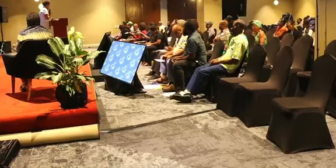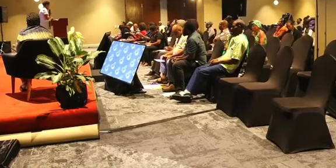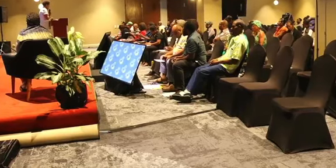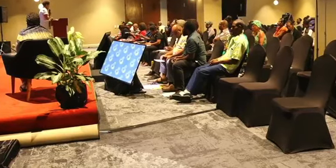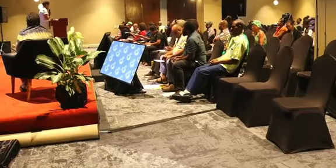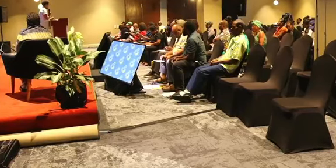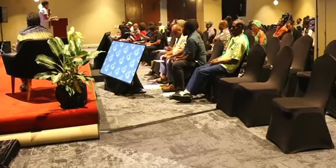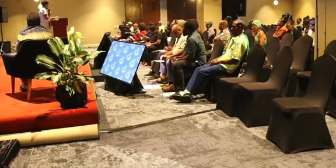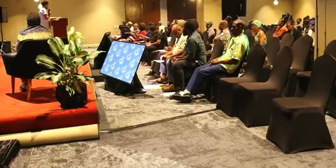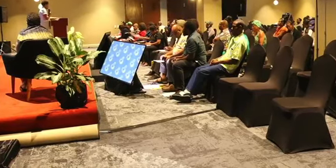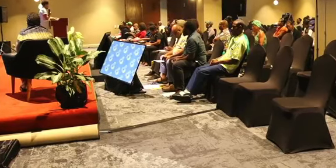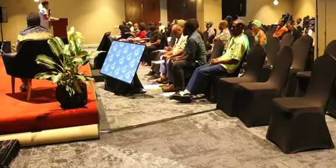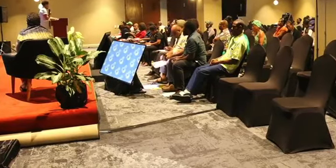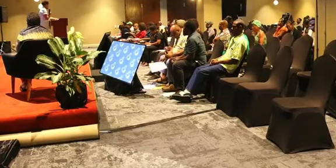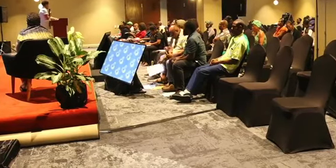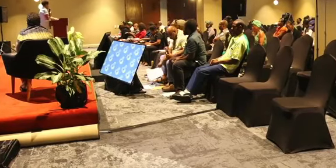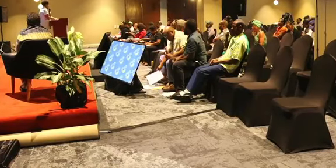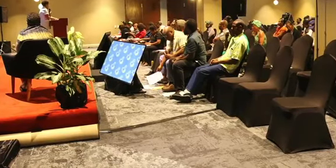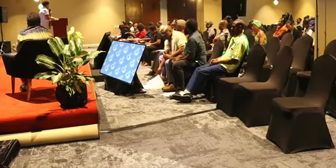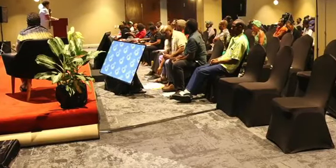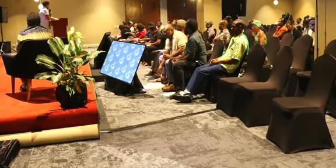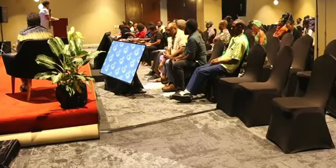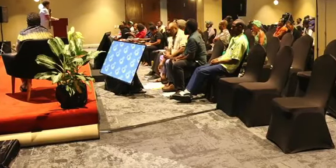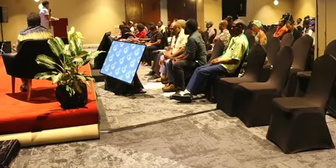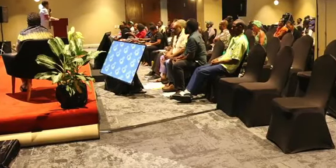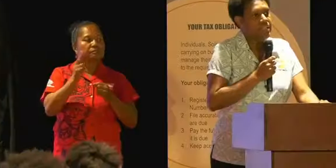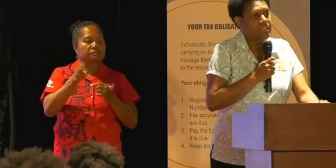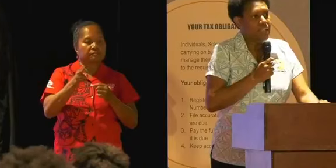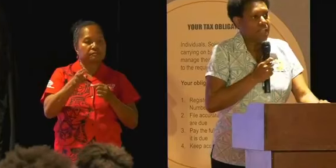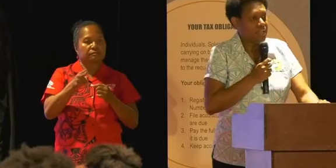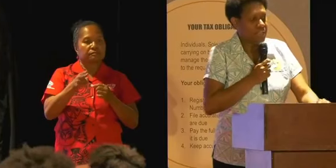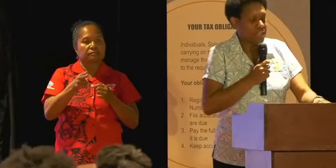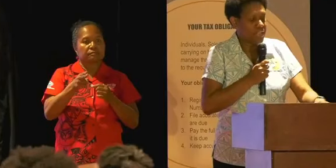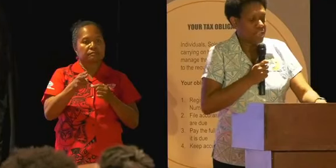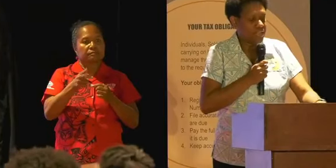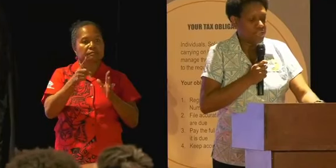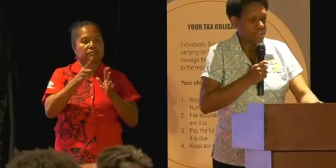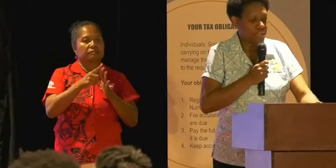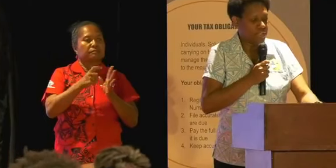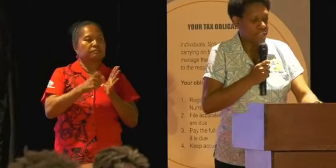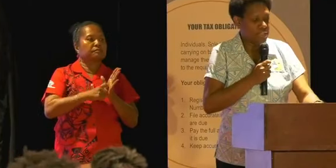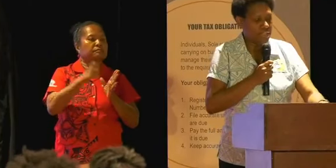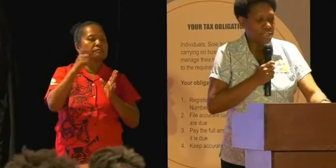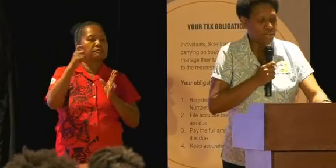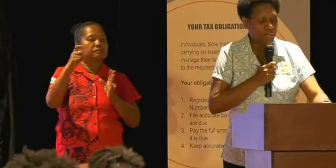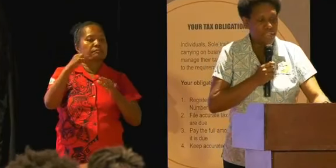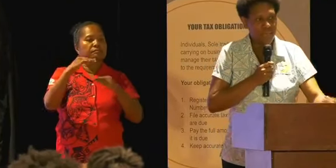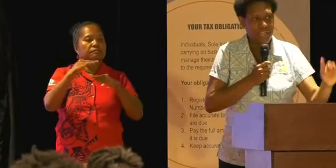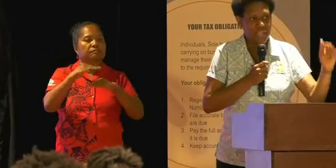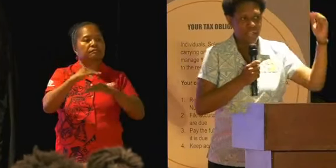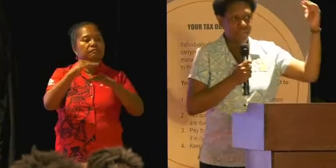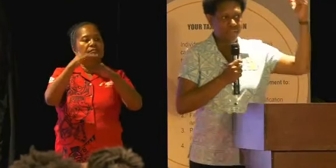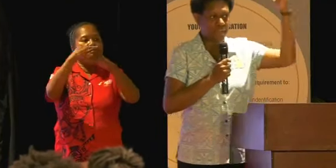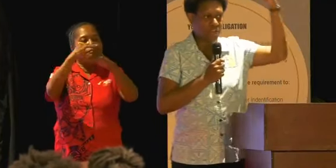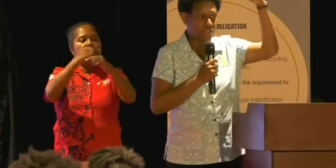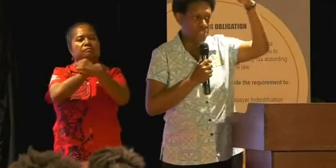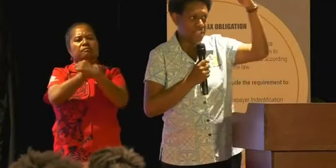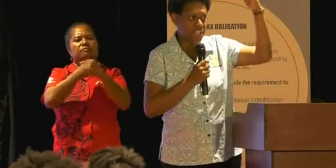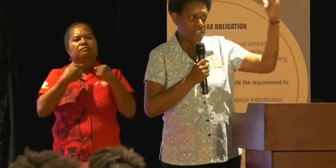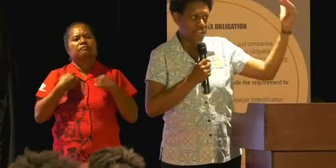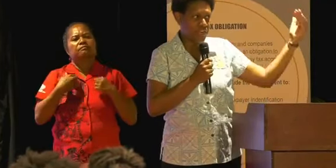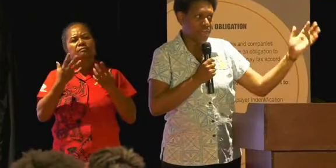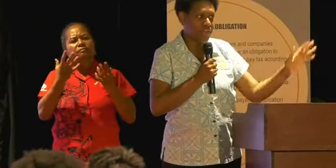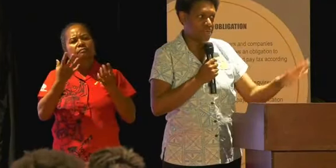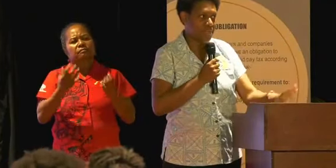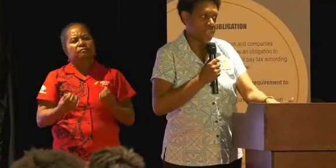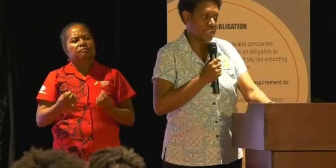Commissioner Services, Ms. Pauline Bray. Again, the IRC structure is in a way that we have the